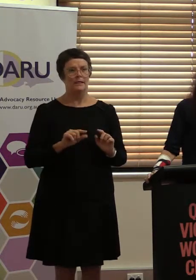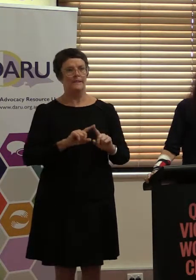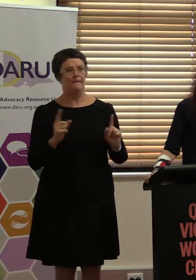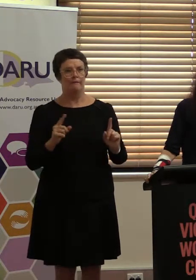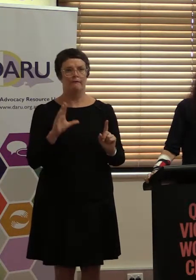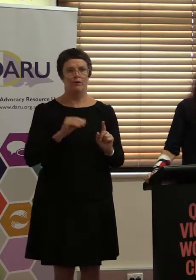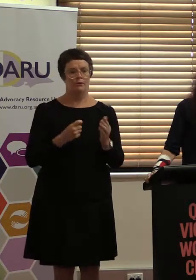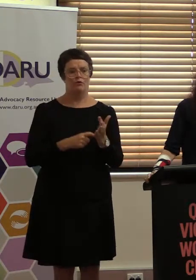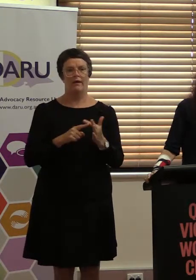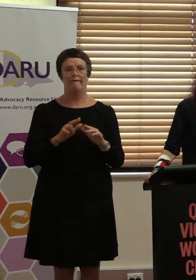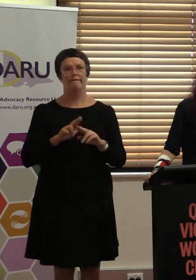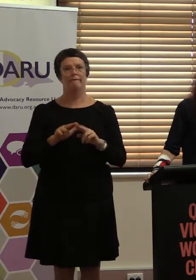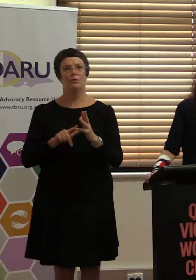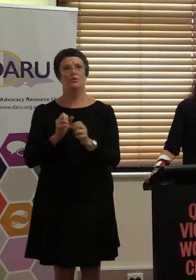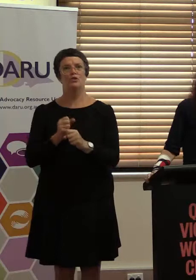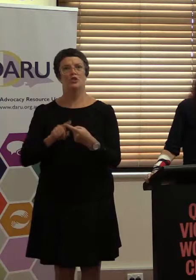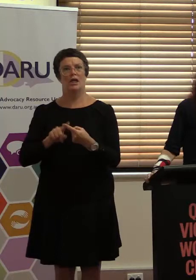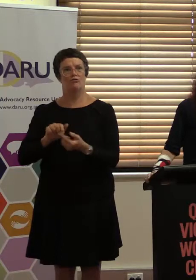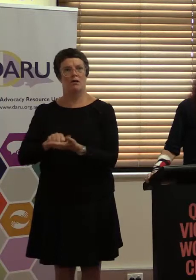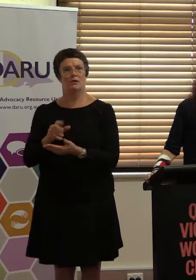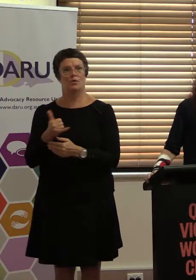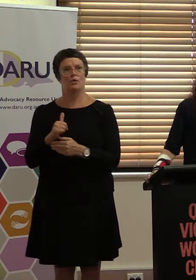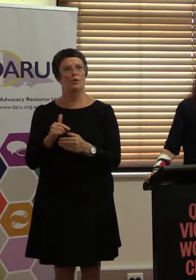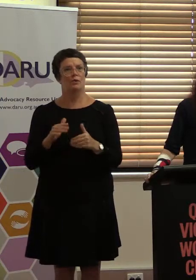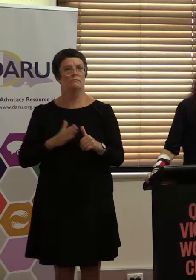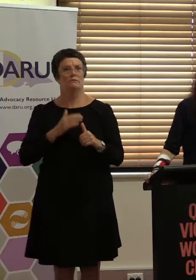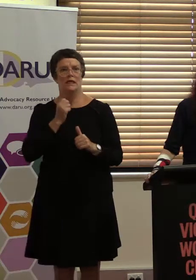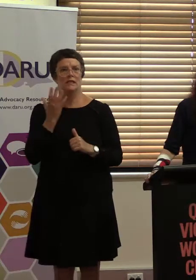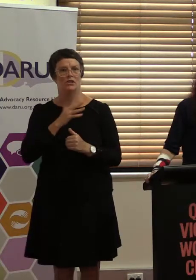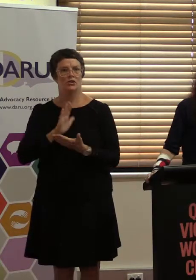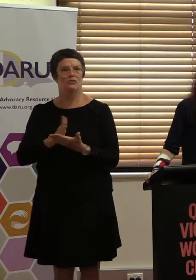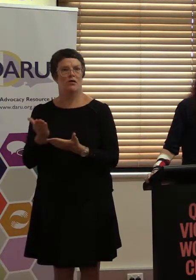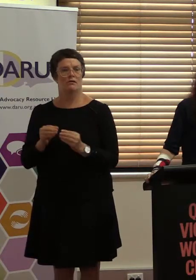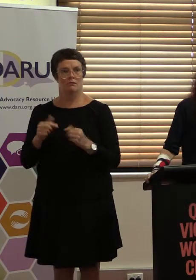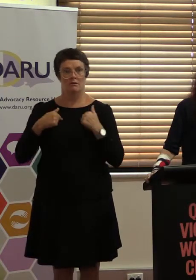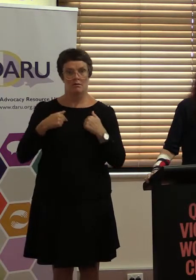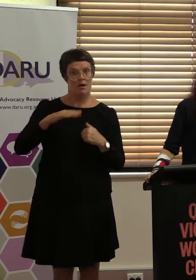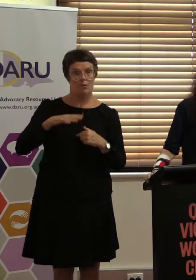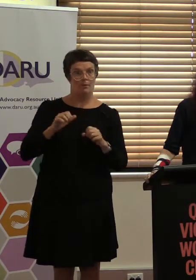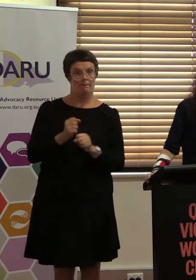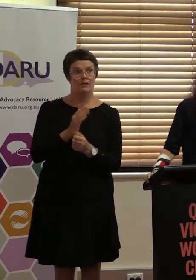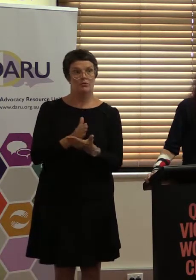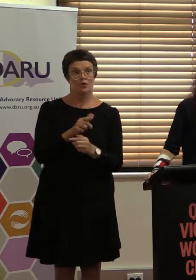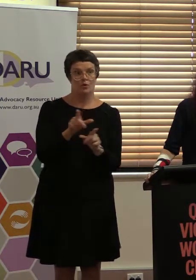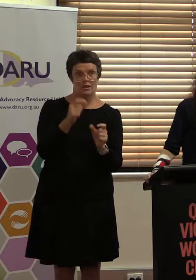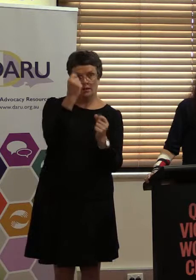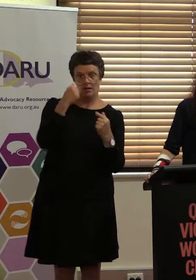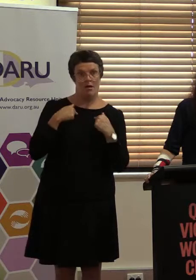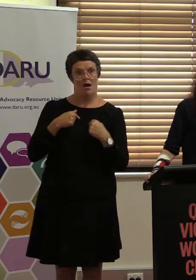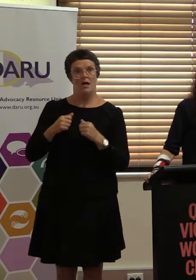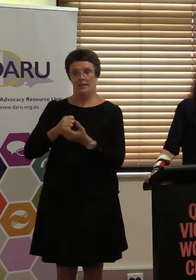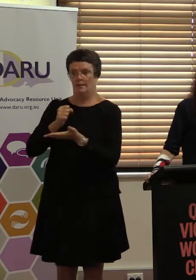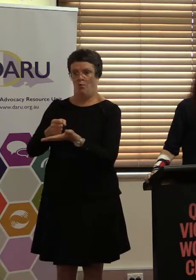rights. And I want to make it quite clear that I support those rights. I just wonder why people with disabilities can't